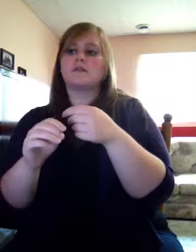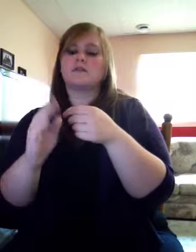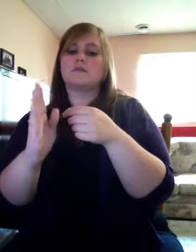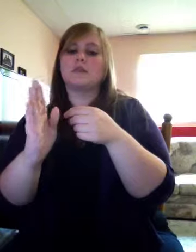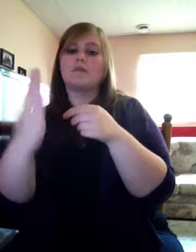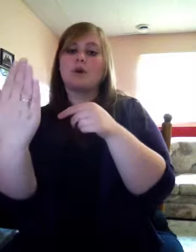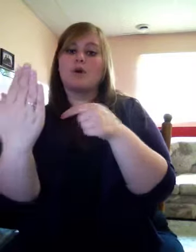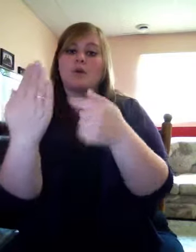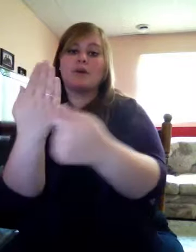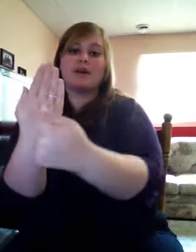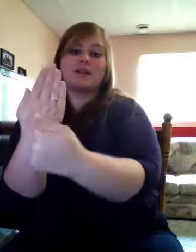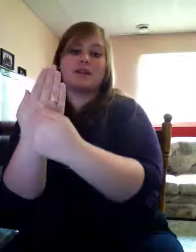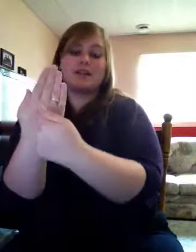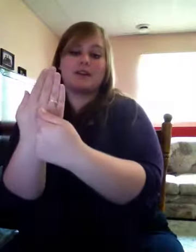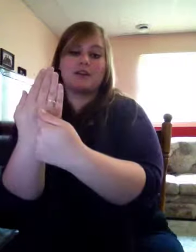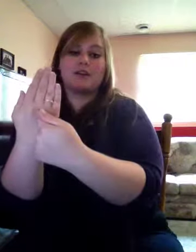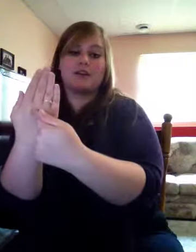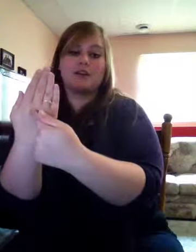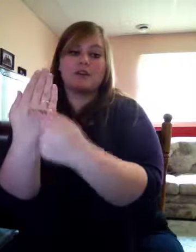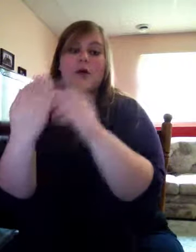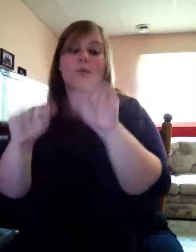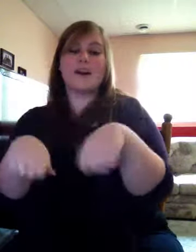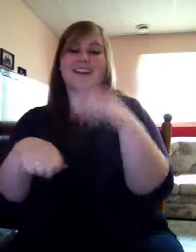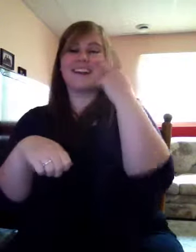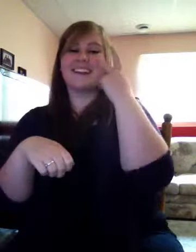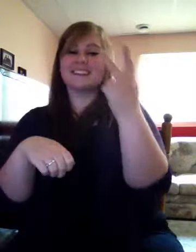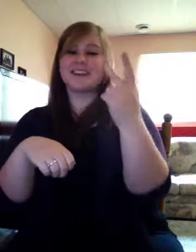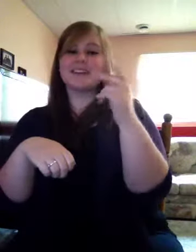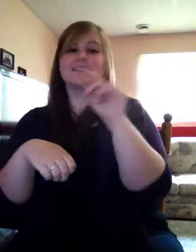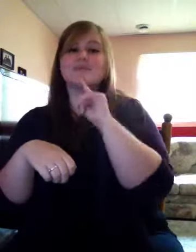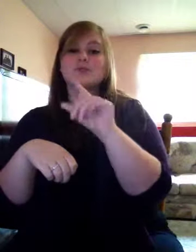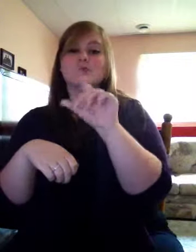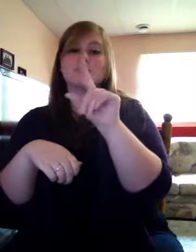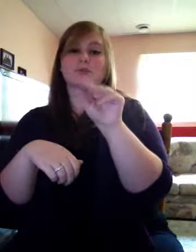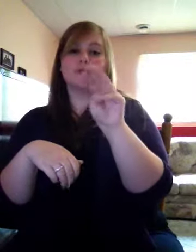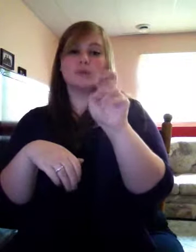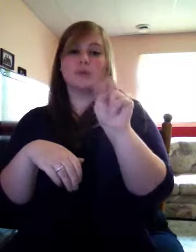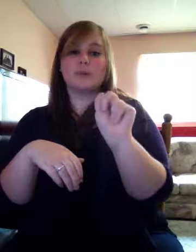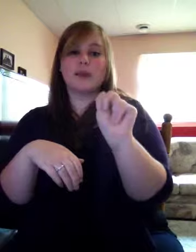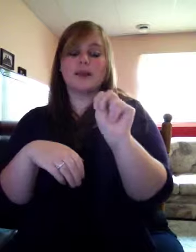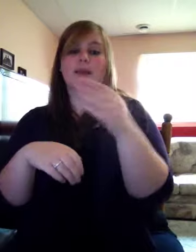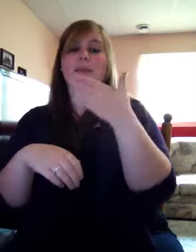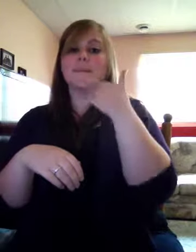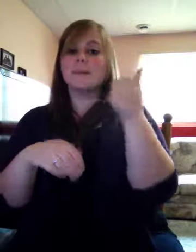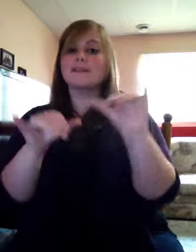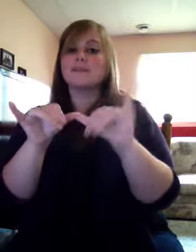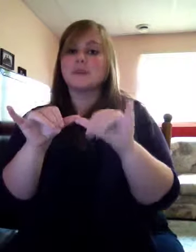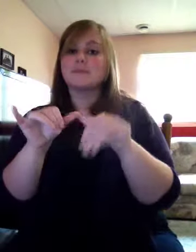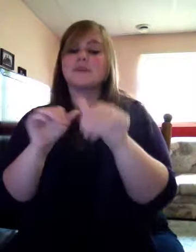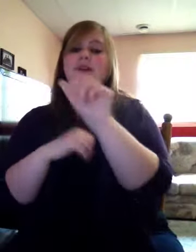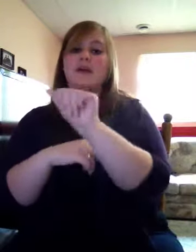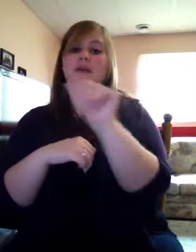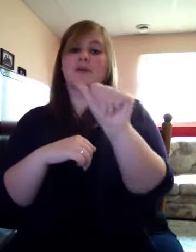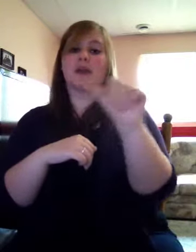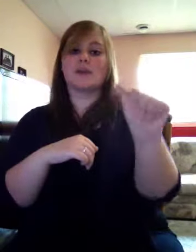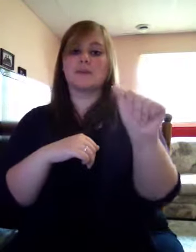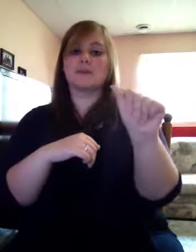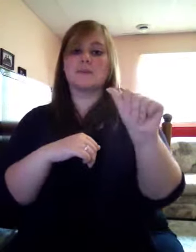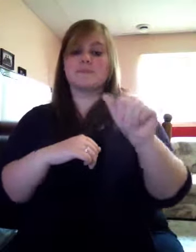can then get a sense in terms of the true lumen and get the best measurements of the abdominal aortic aneurysm. In the last illustration, we made